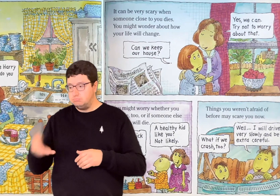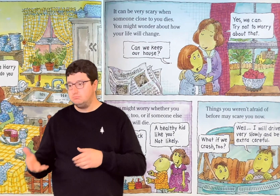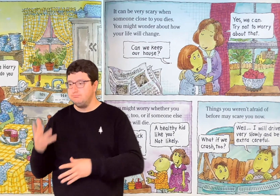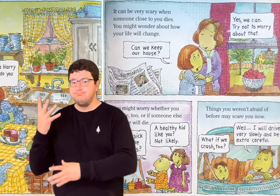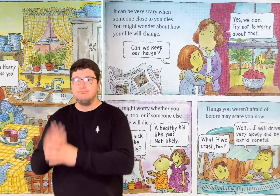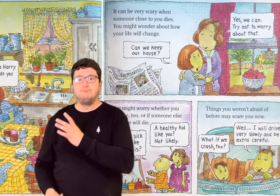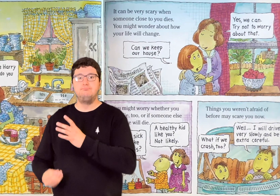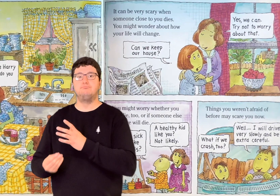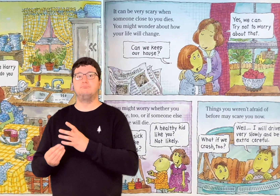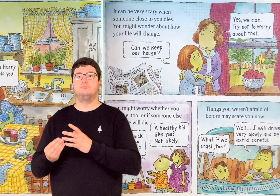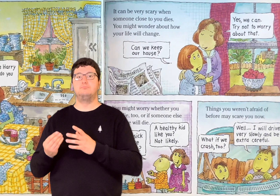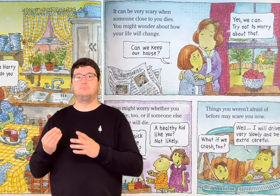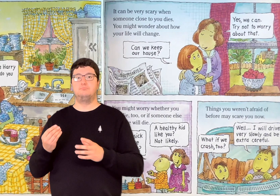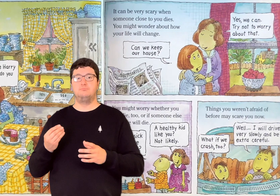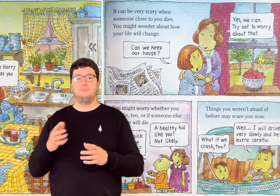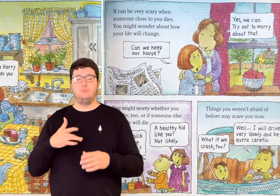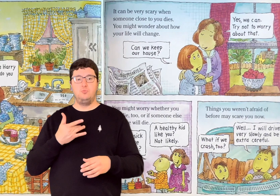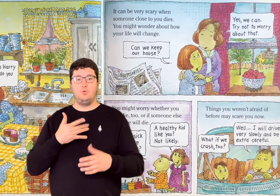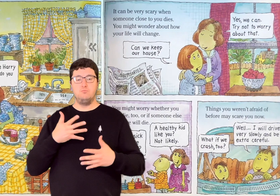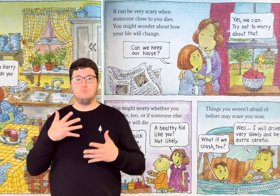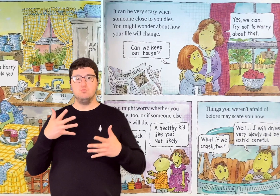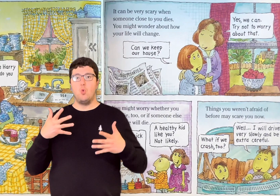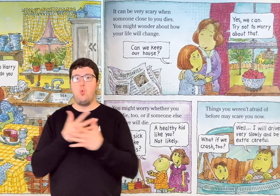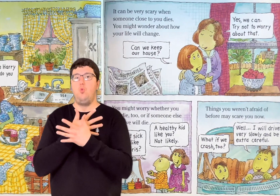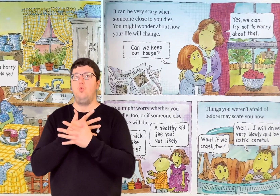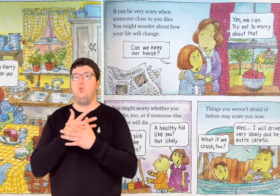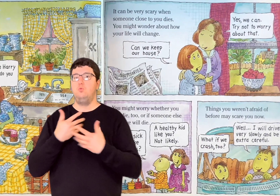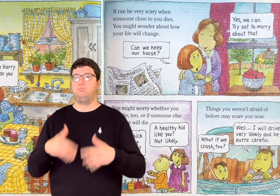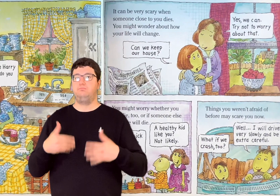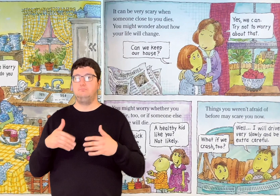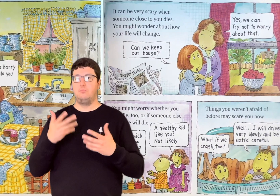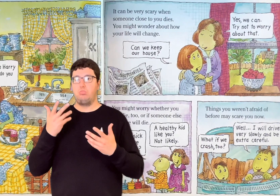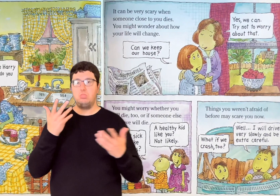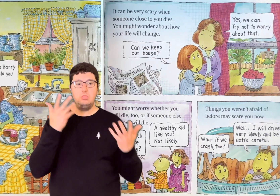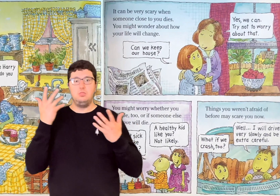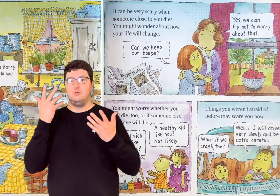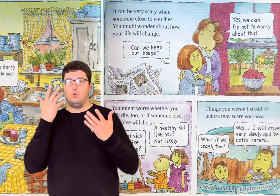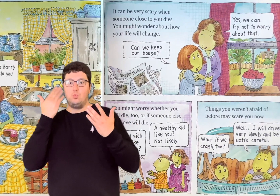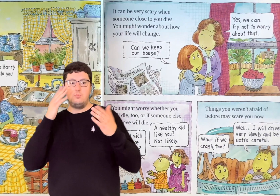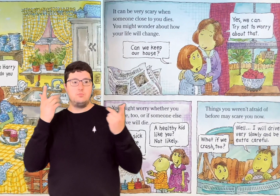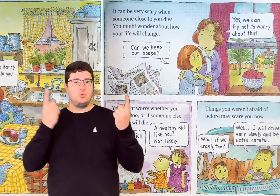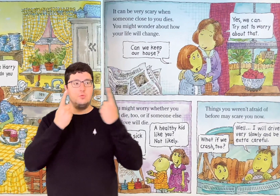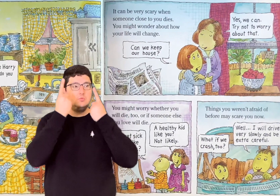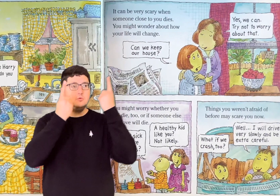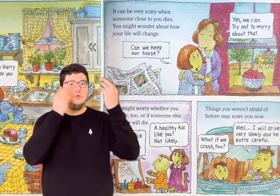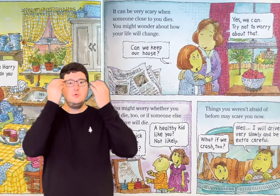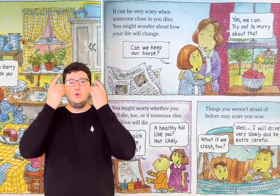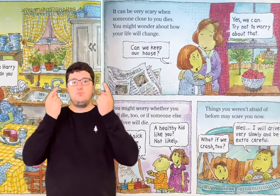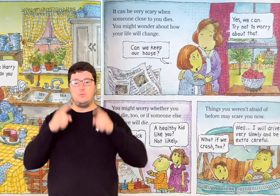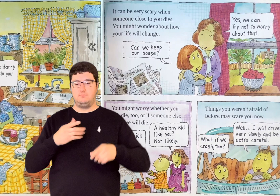It can be very scary when someone close to you dies. You might wonder how your life will change.